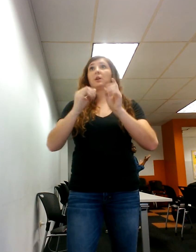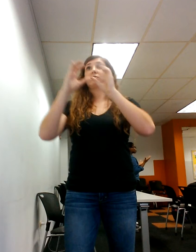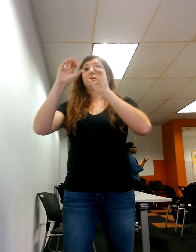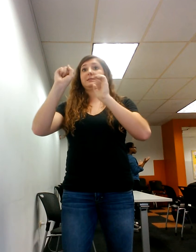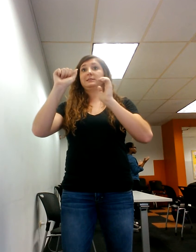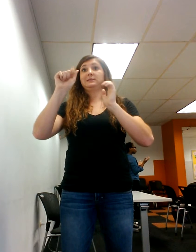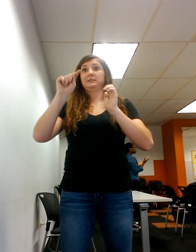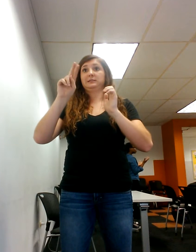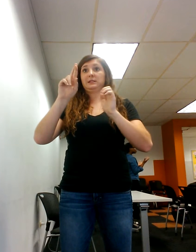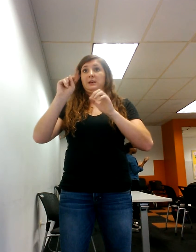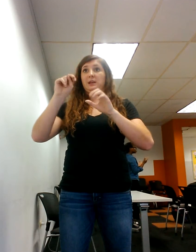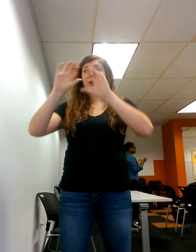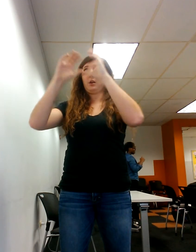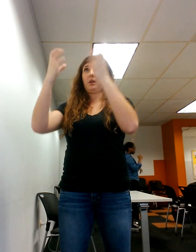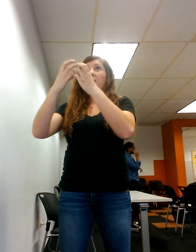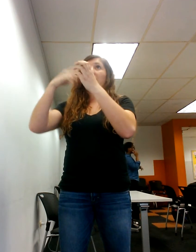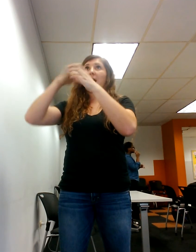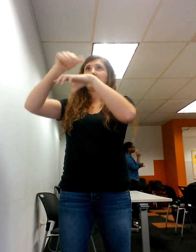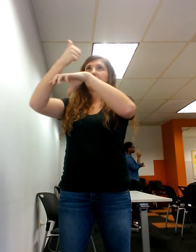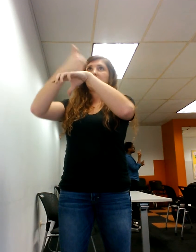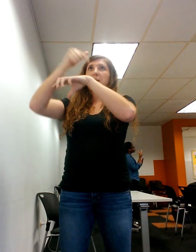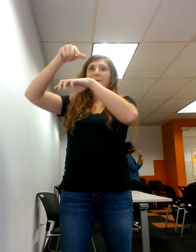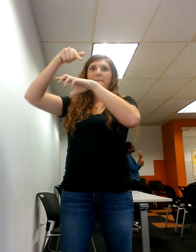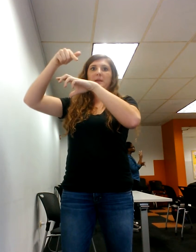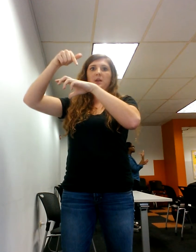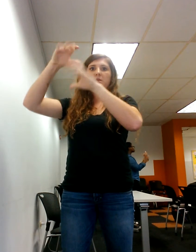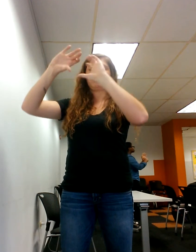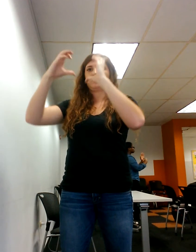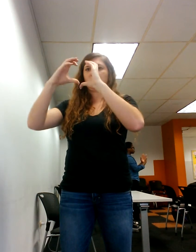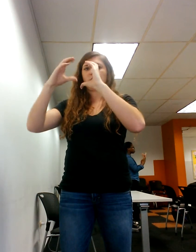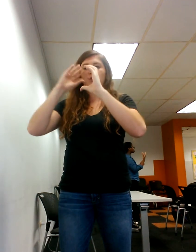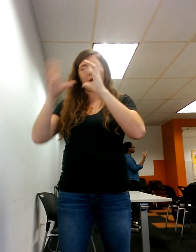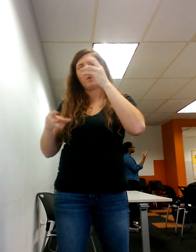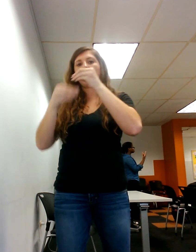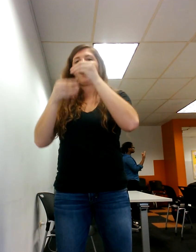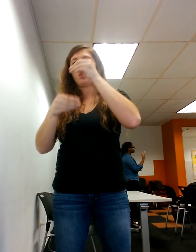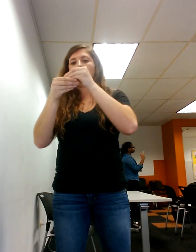had set up the 7 planets over here. Now I can come back here and add in. Remember the 7